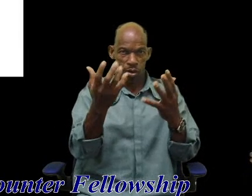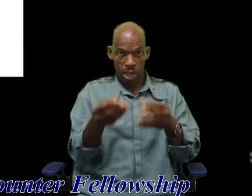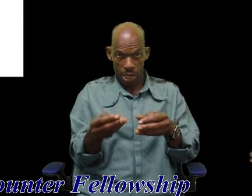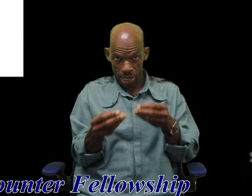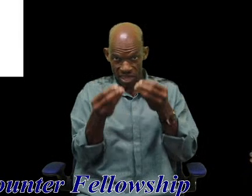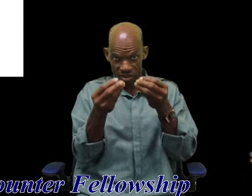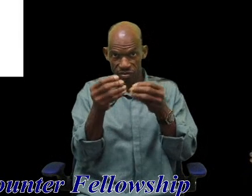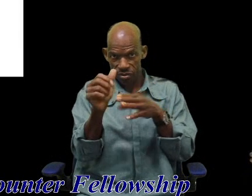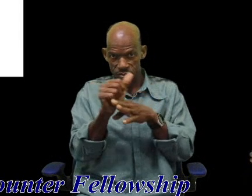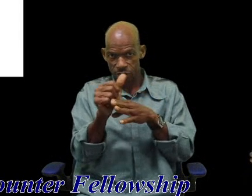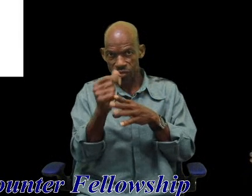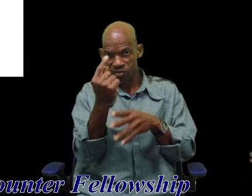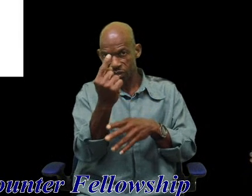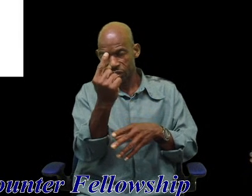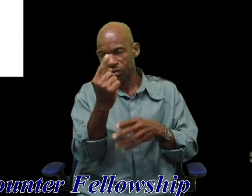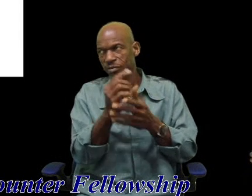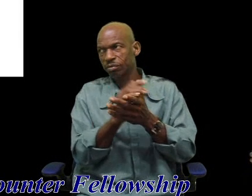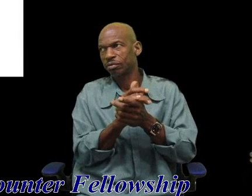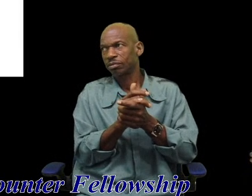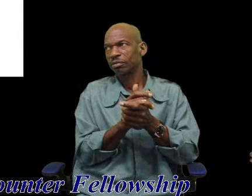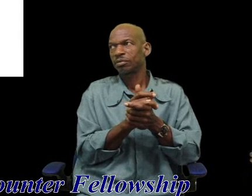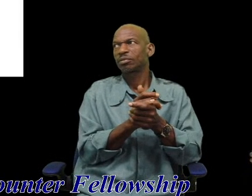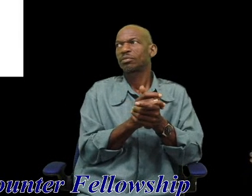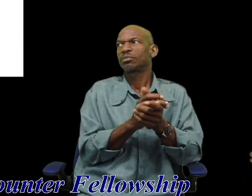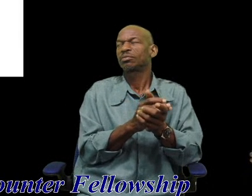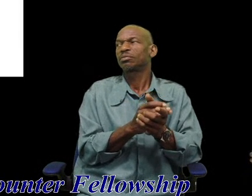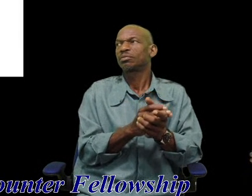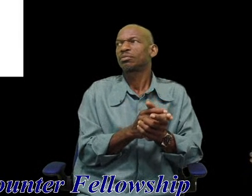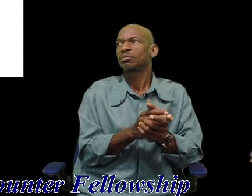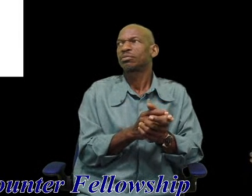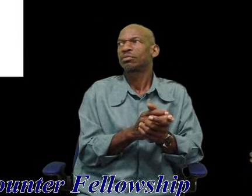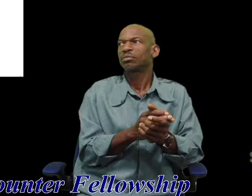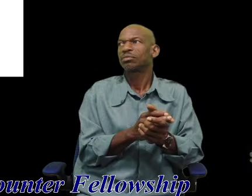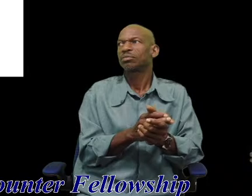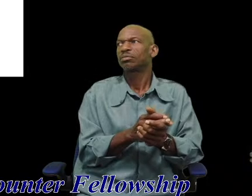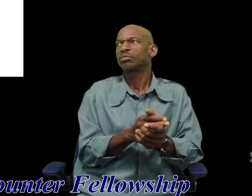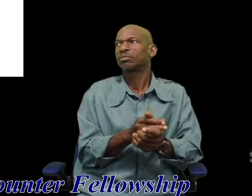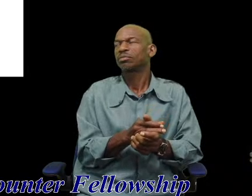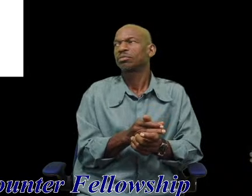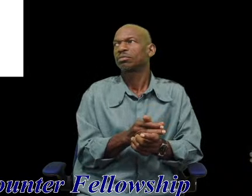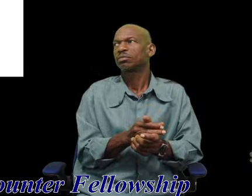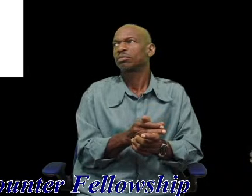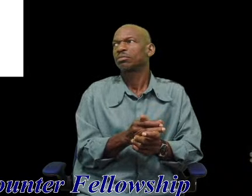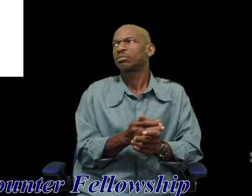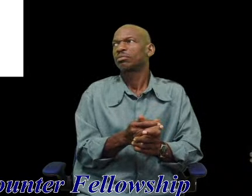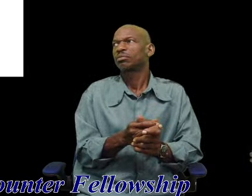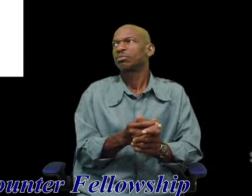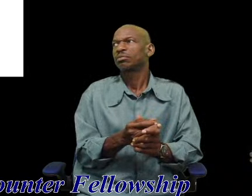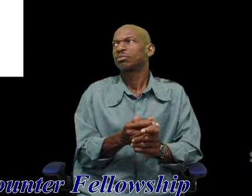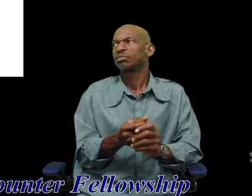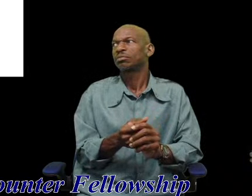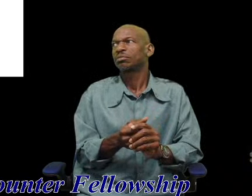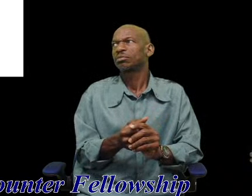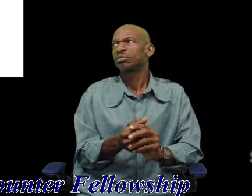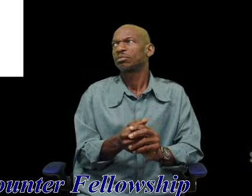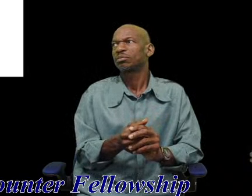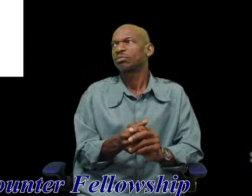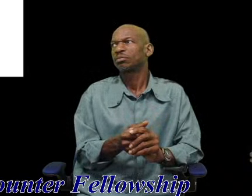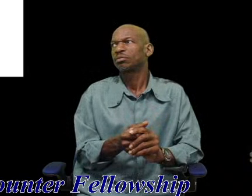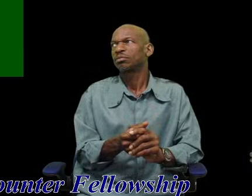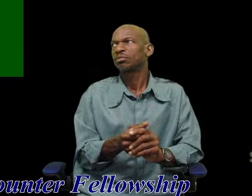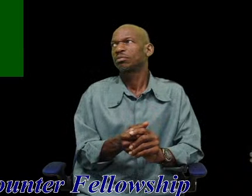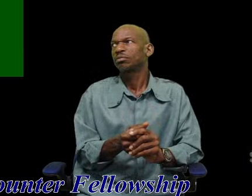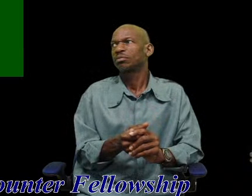and see if you can do this, or if you can do the others on your own. So I'm just going back. Those people are just trying to remember